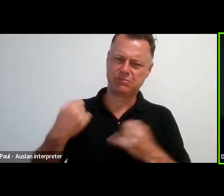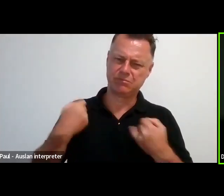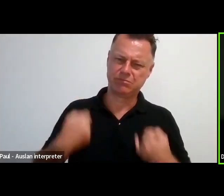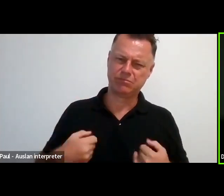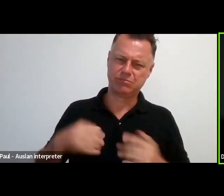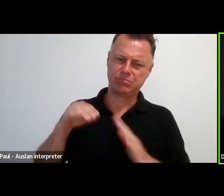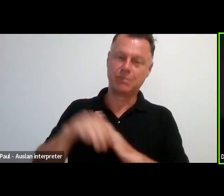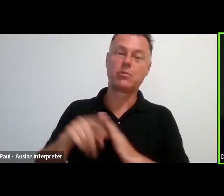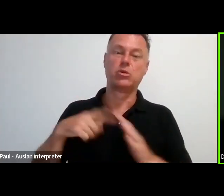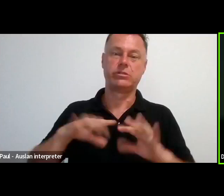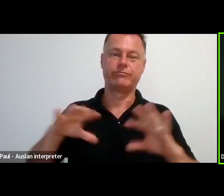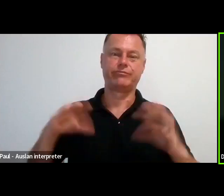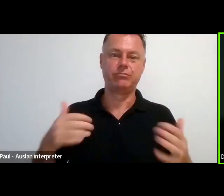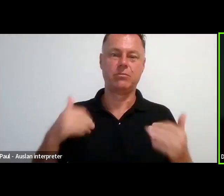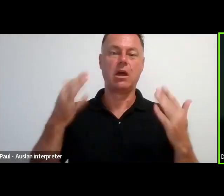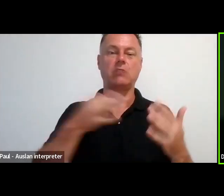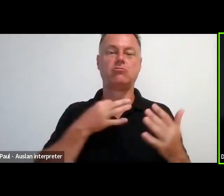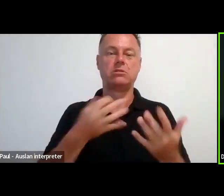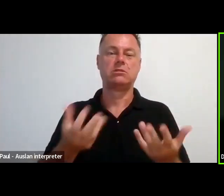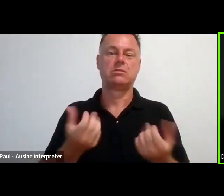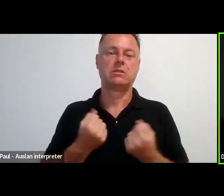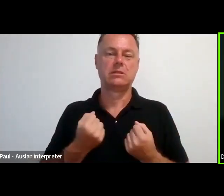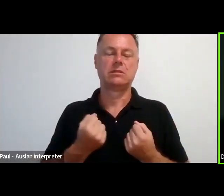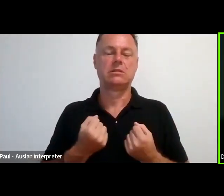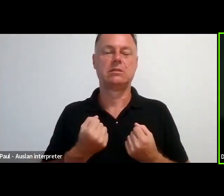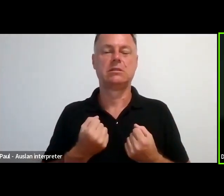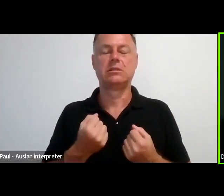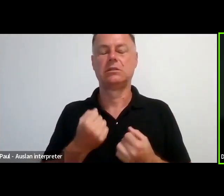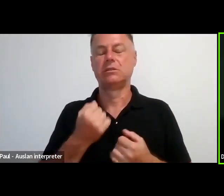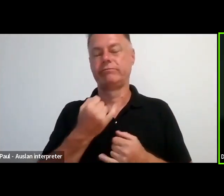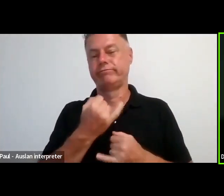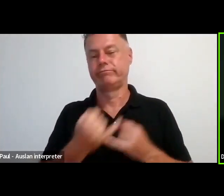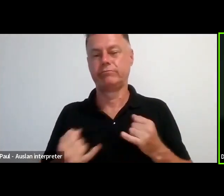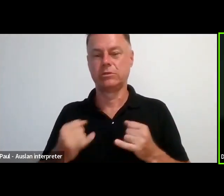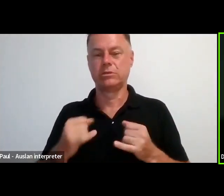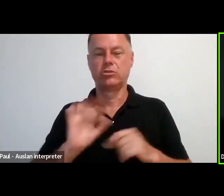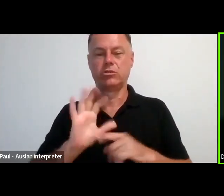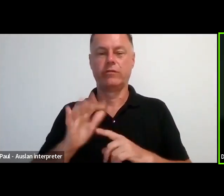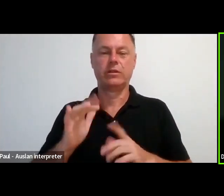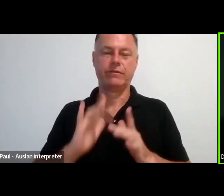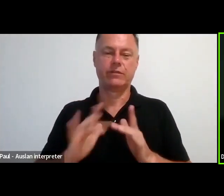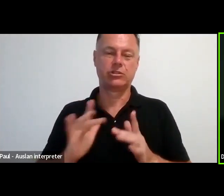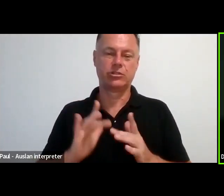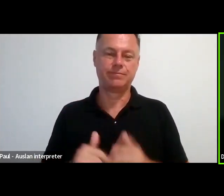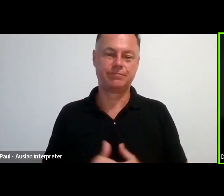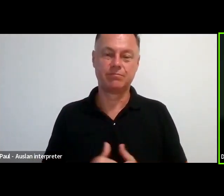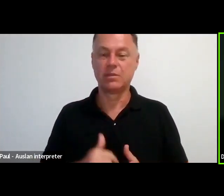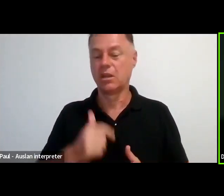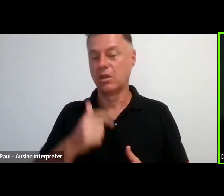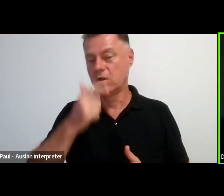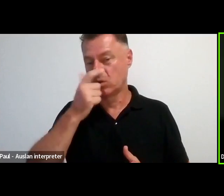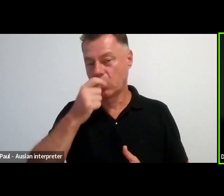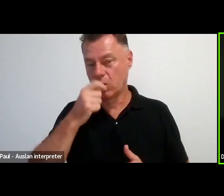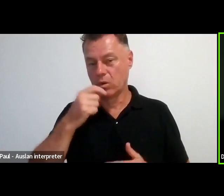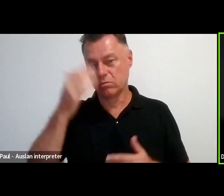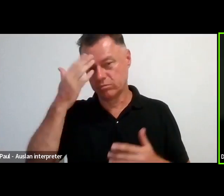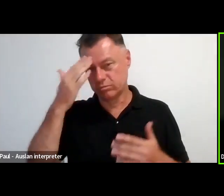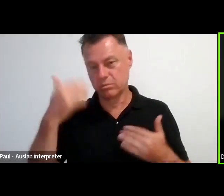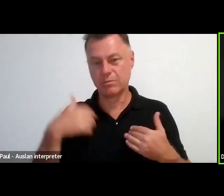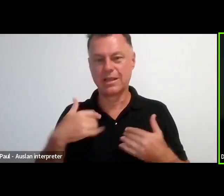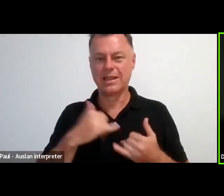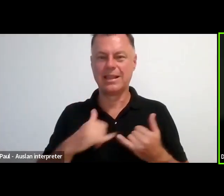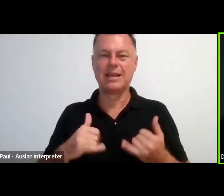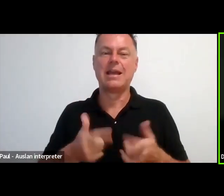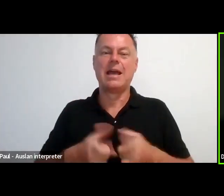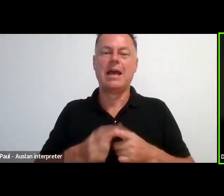obesity, they're at a higher risk of having severe COVID infections. So not just having the cold symptoms, but getting those real difficulties